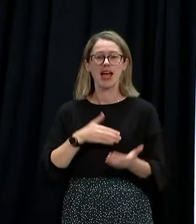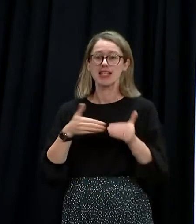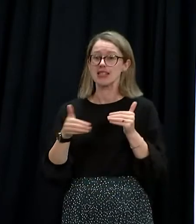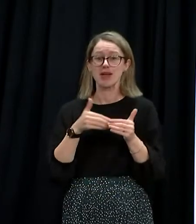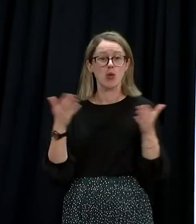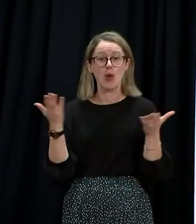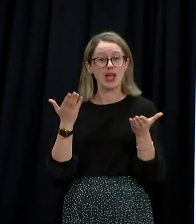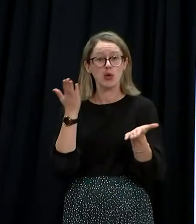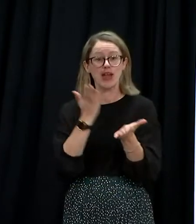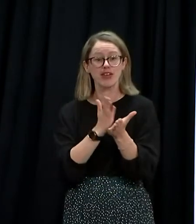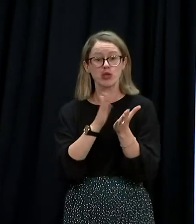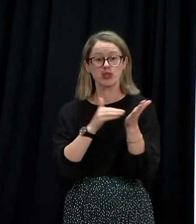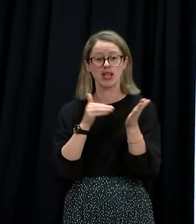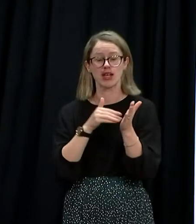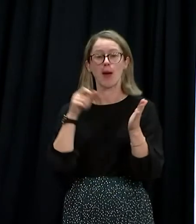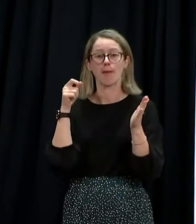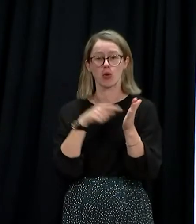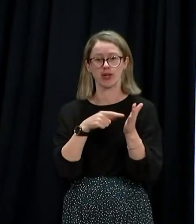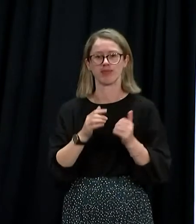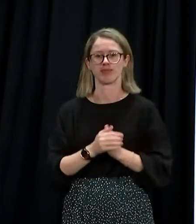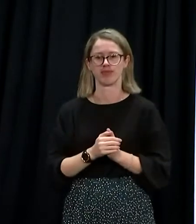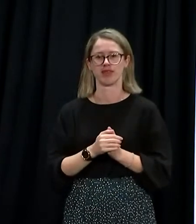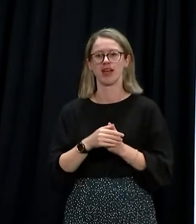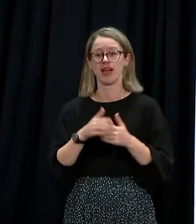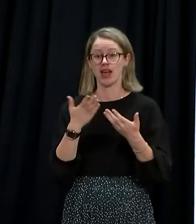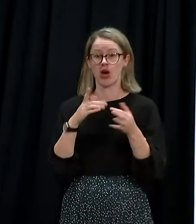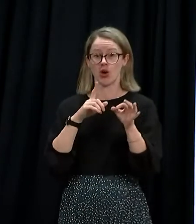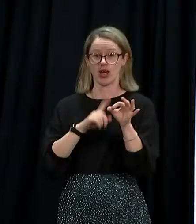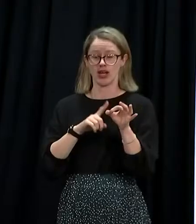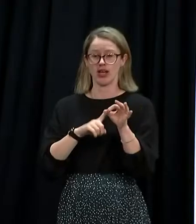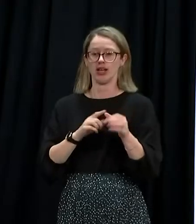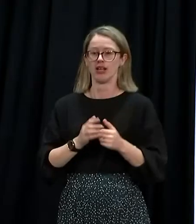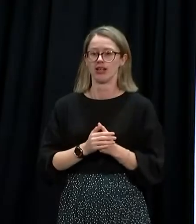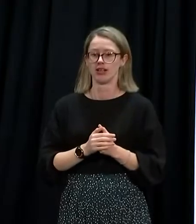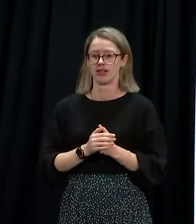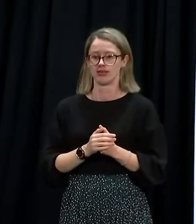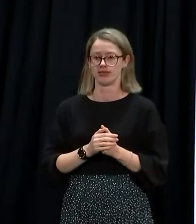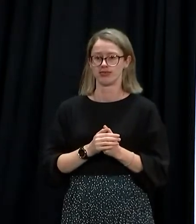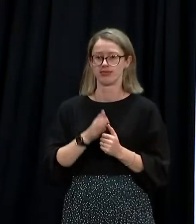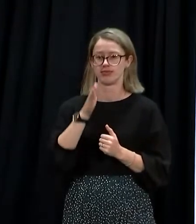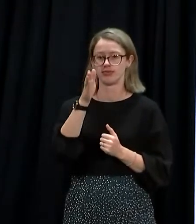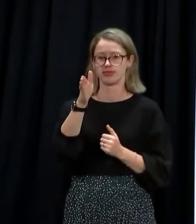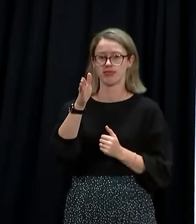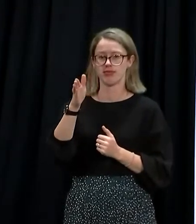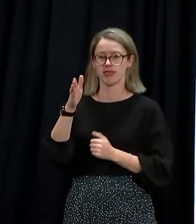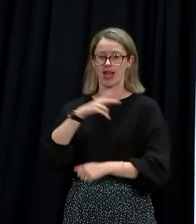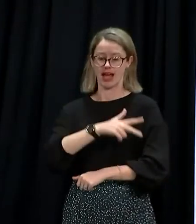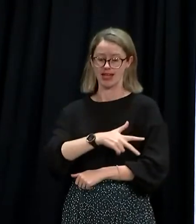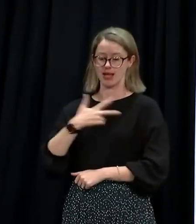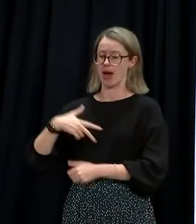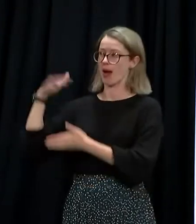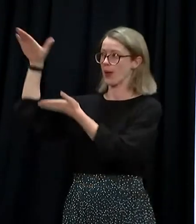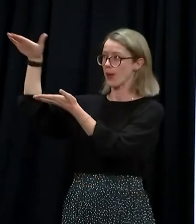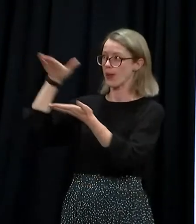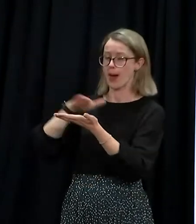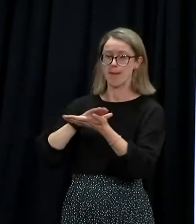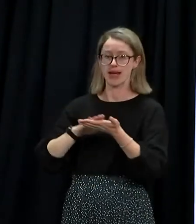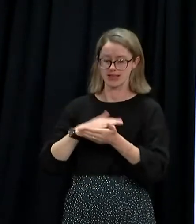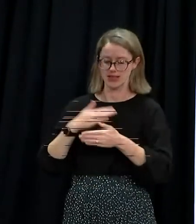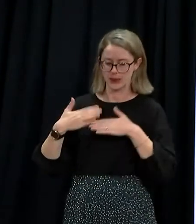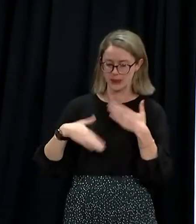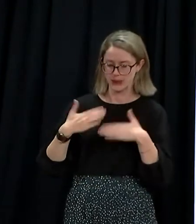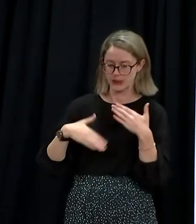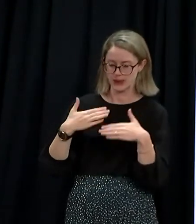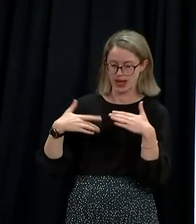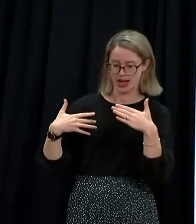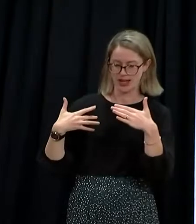you are in the country. We're now happy to take your questions. Do these deliveries coming in from Denmark, does that mean it's full steam ahead the whole way until